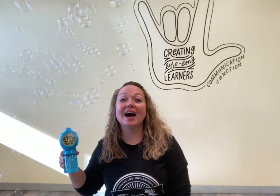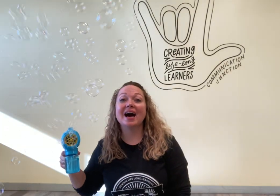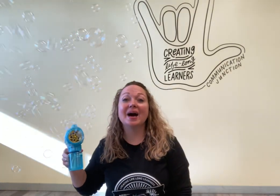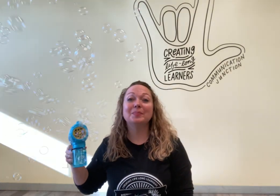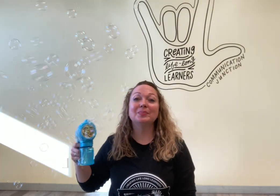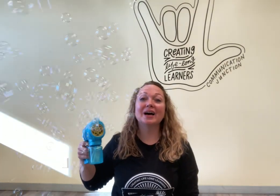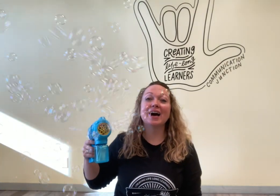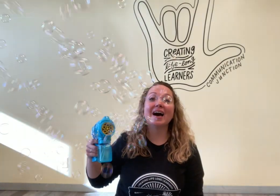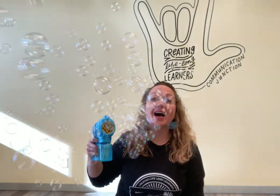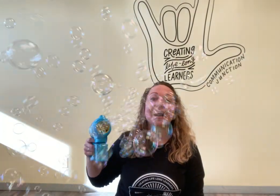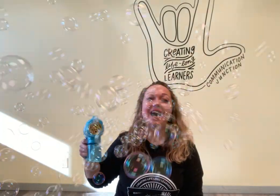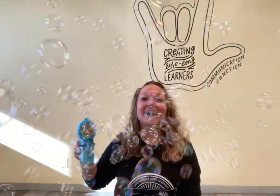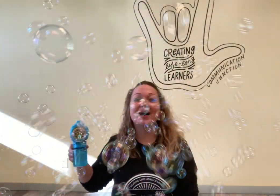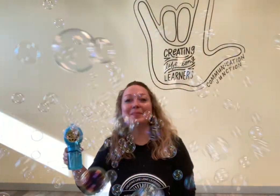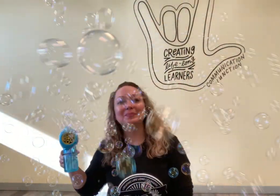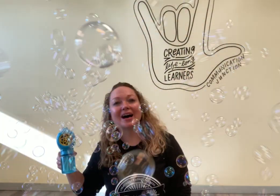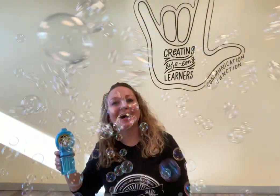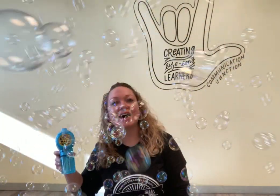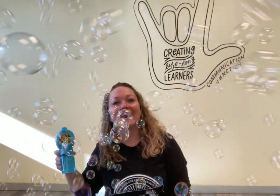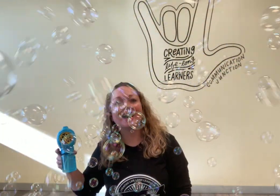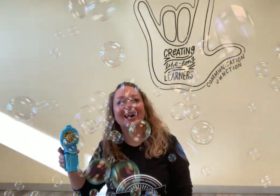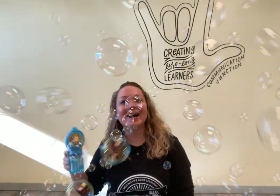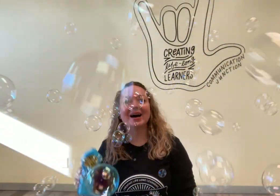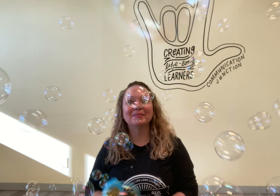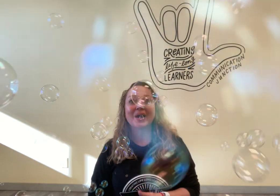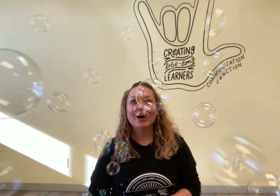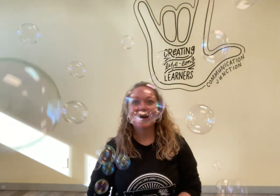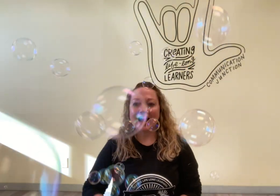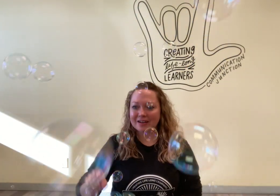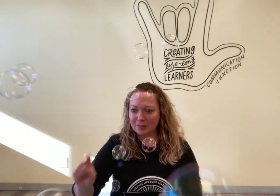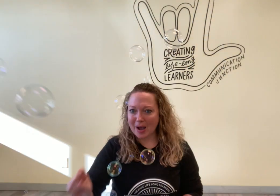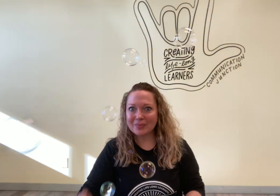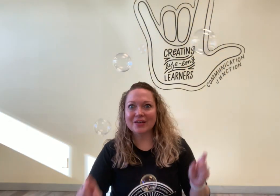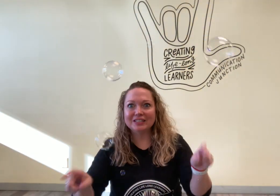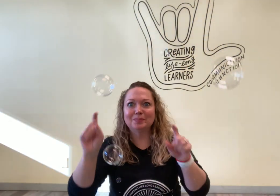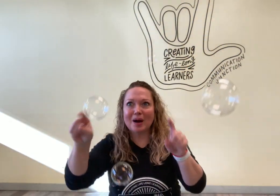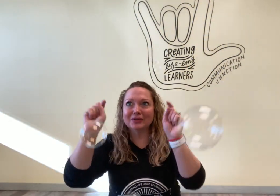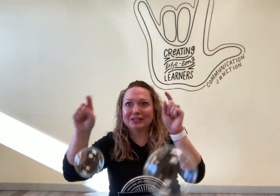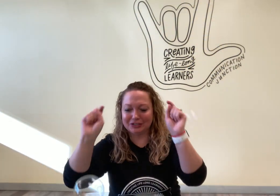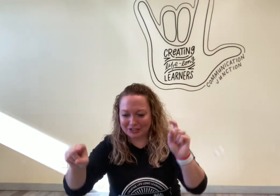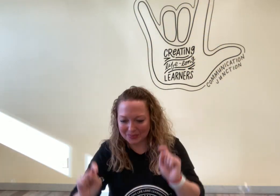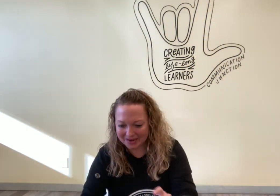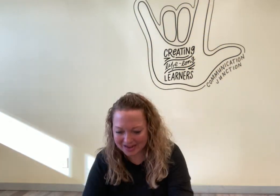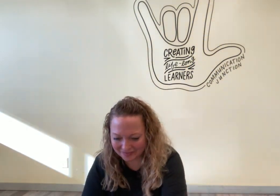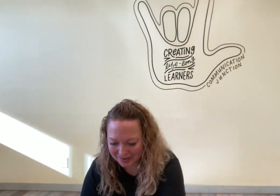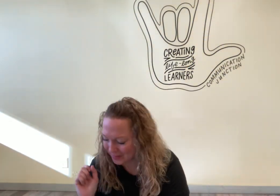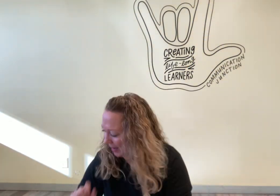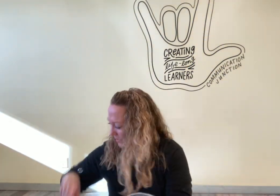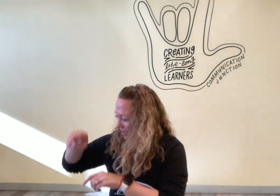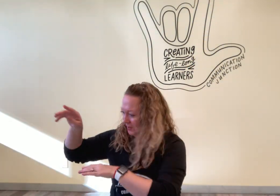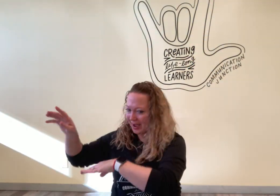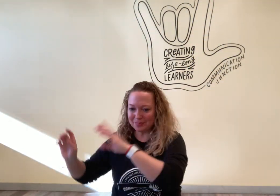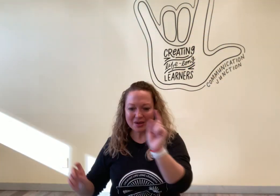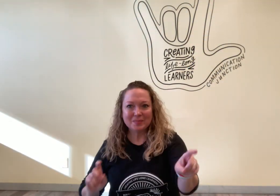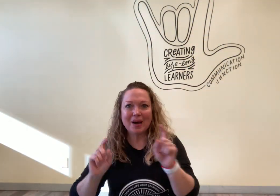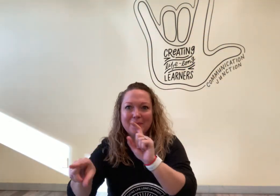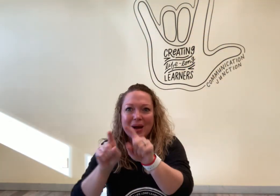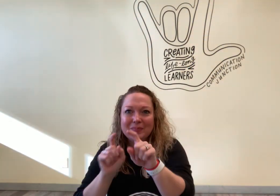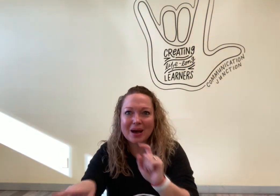Pop, pop, pop. I gotta pop all these bubbles. There's so many of them. Pop, pop, pop, pop, pop. Did